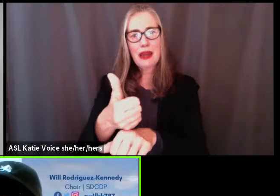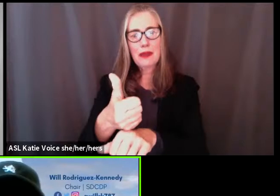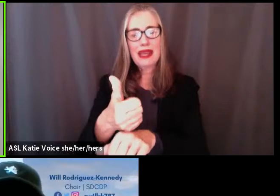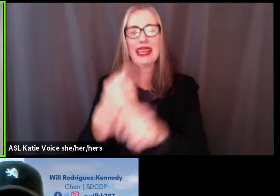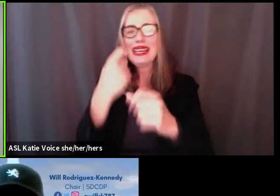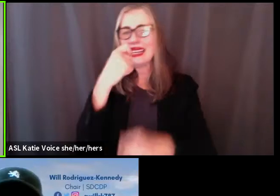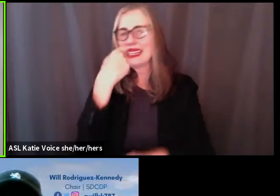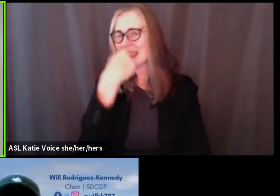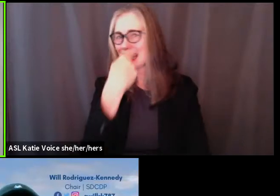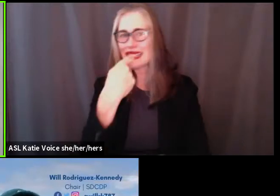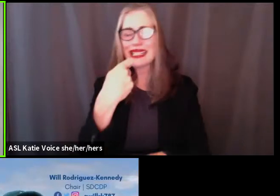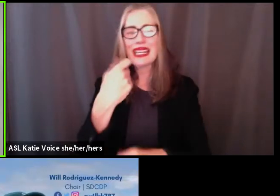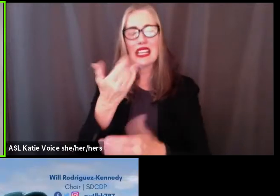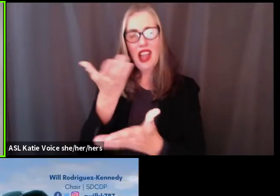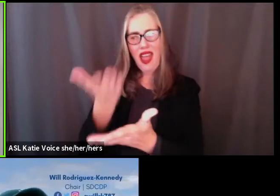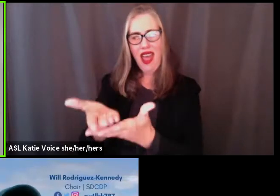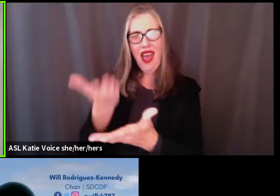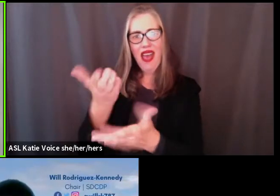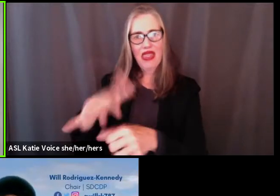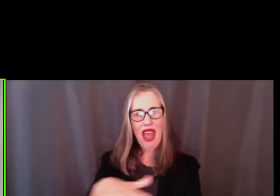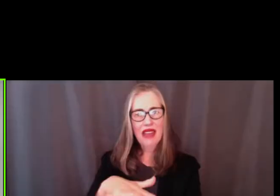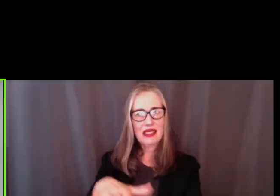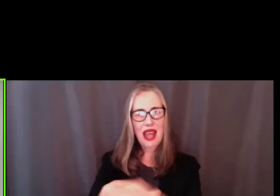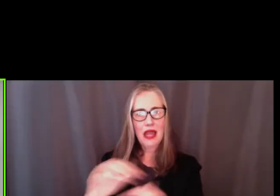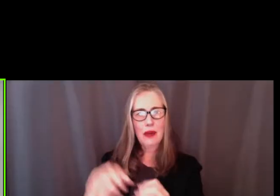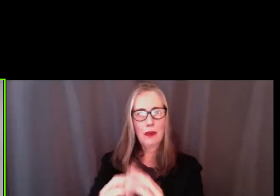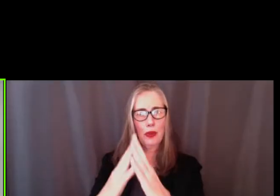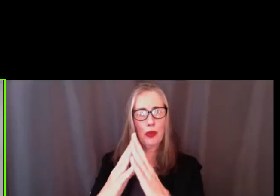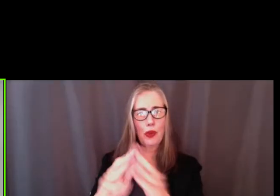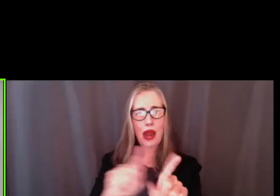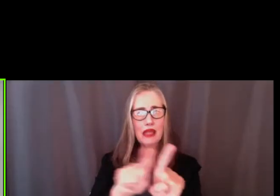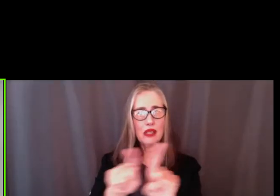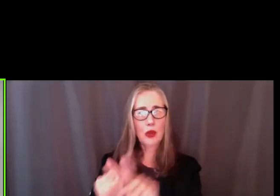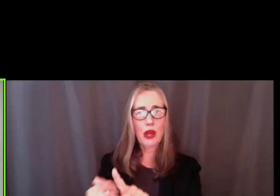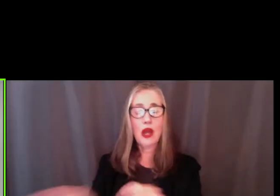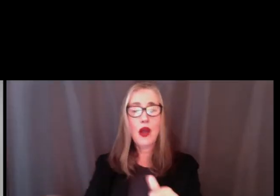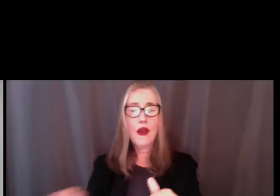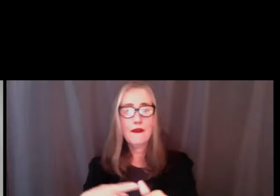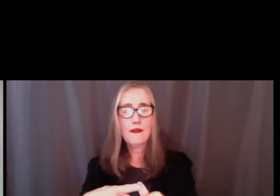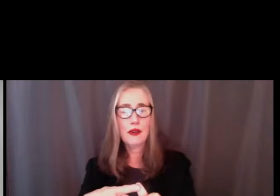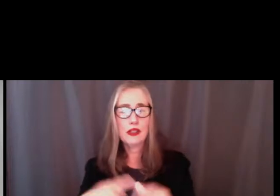Thank you, Mr. Kennedy. First speaker against the amendment.